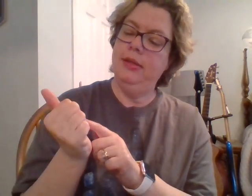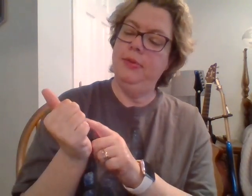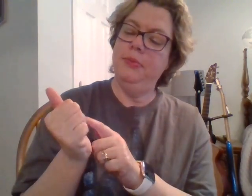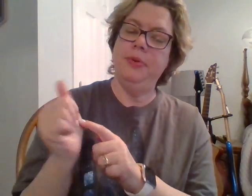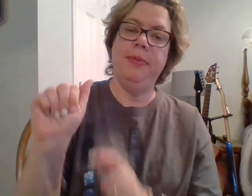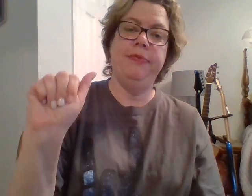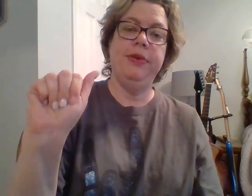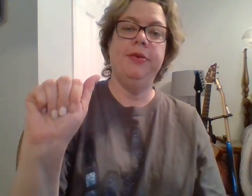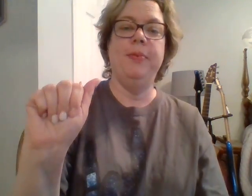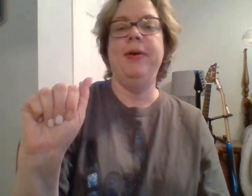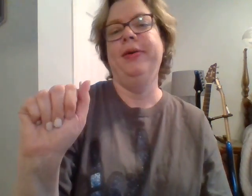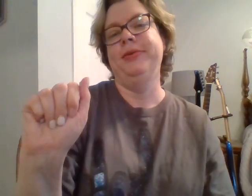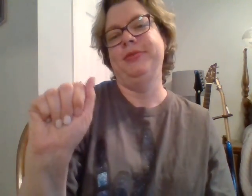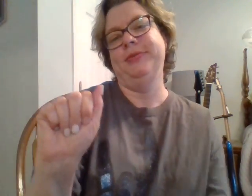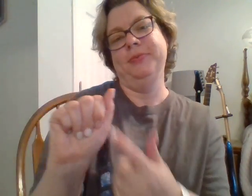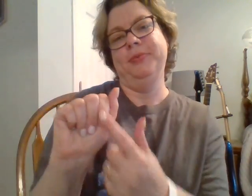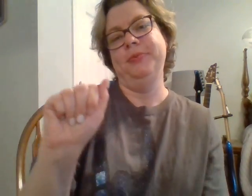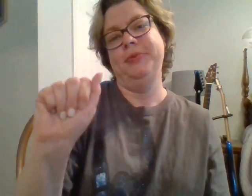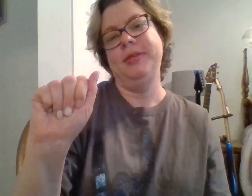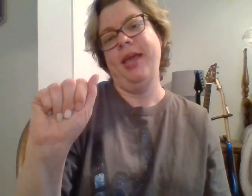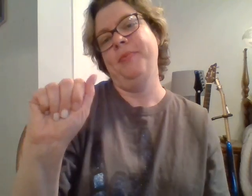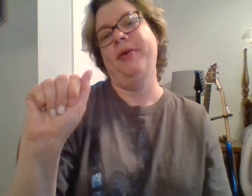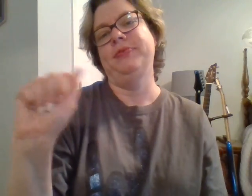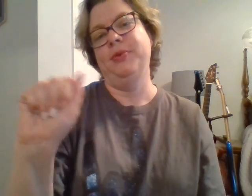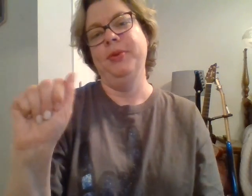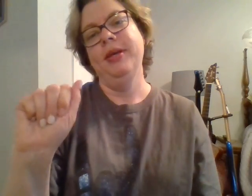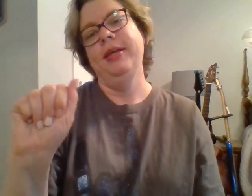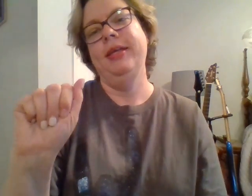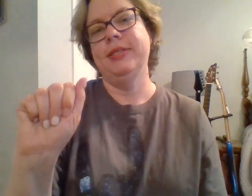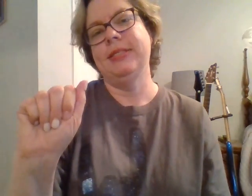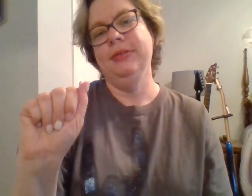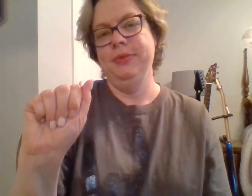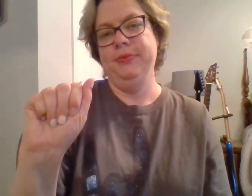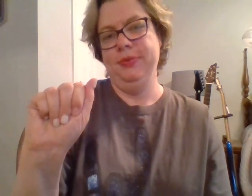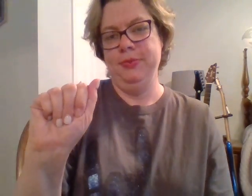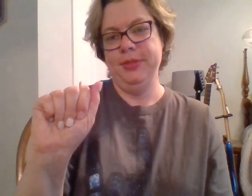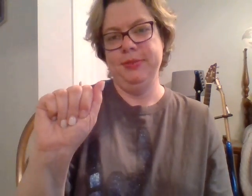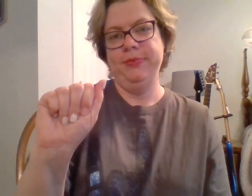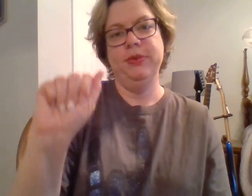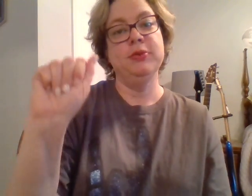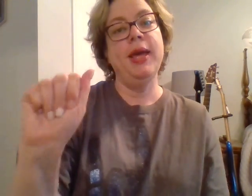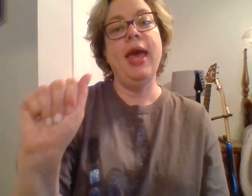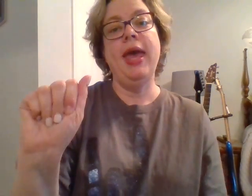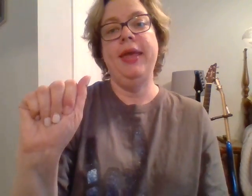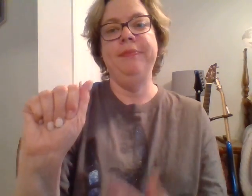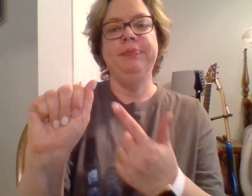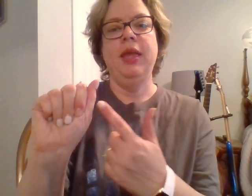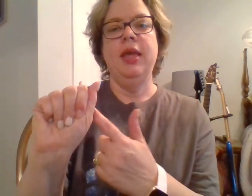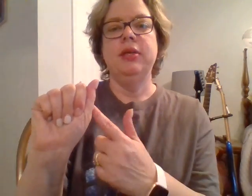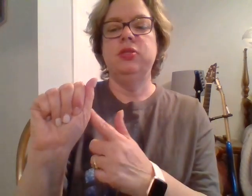one of my fingernail polishes came off, so it looks a little different than the rest of my fingers. But A,